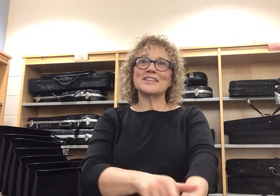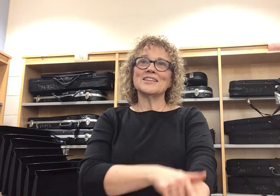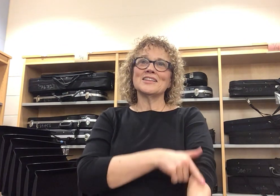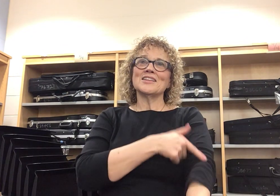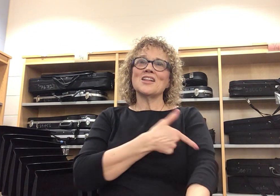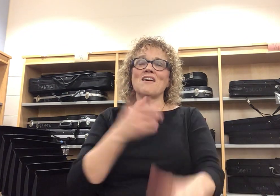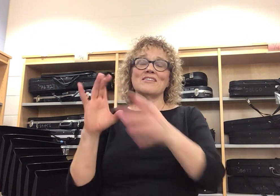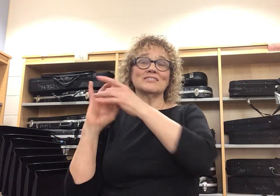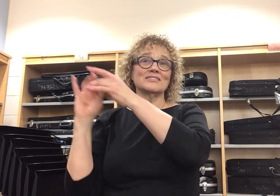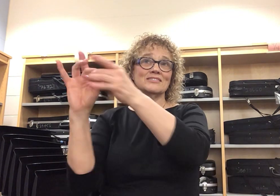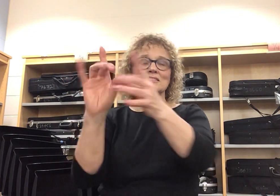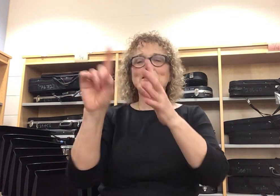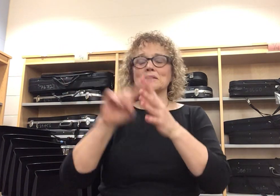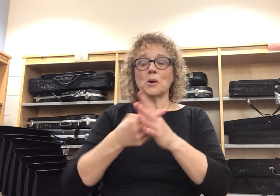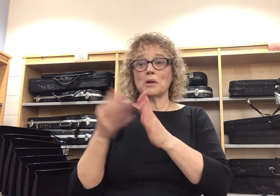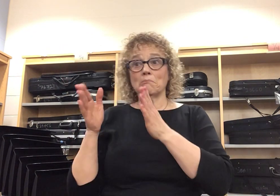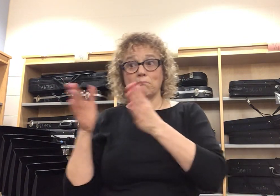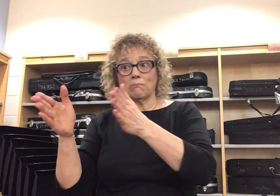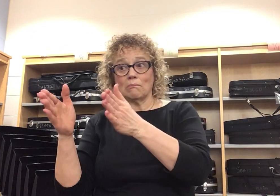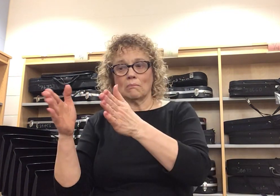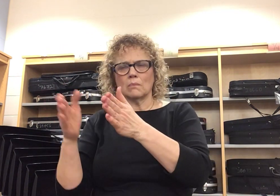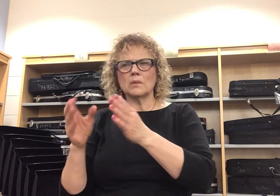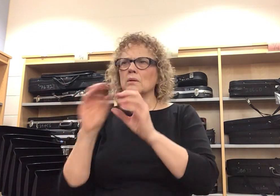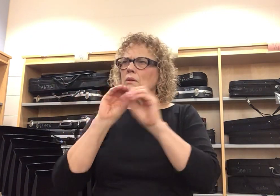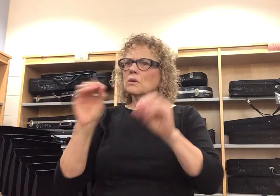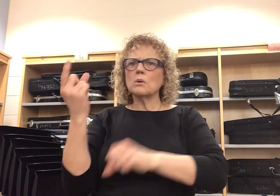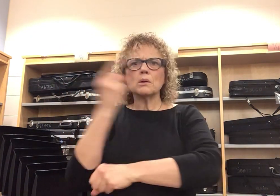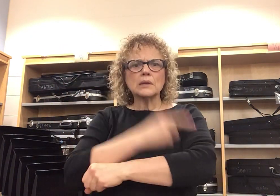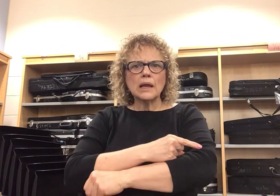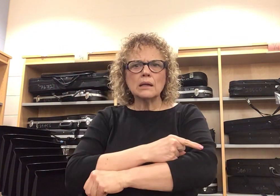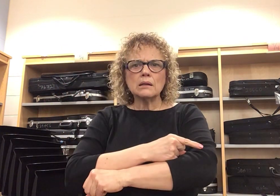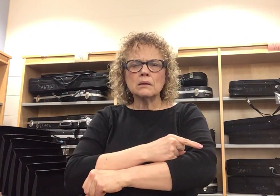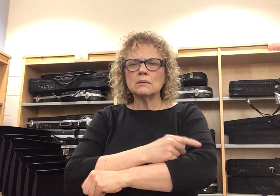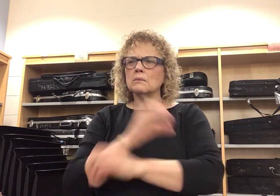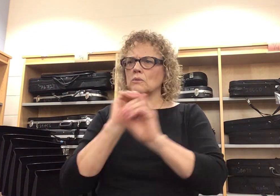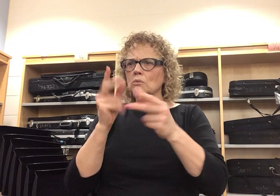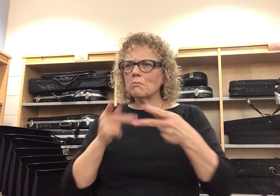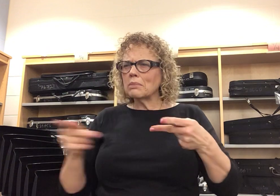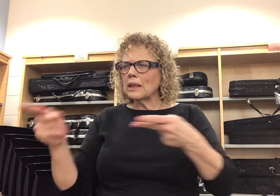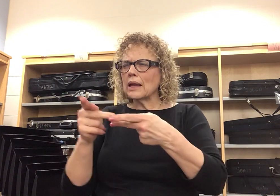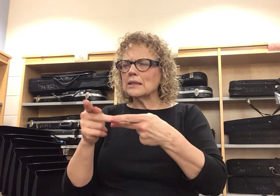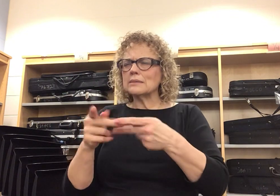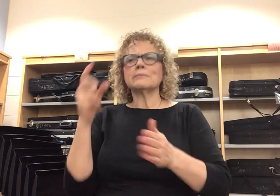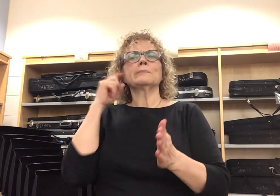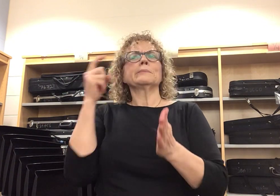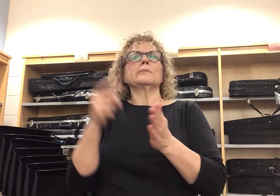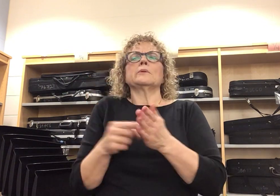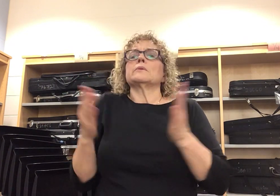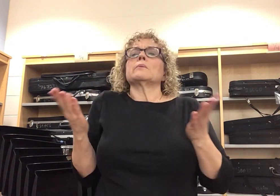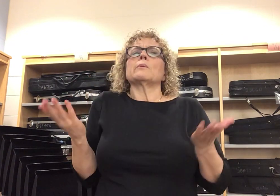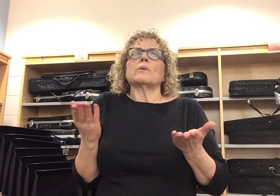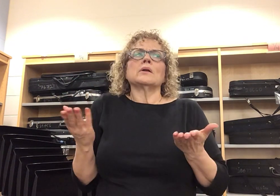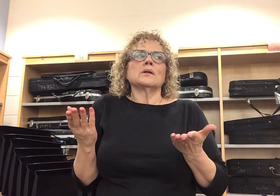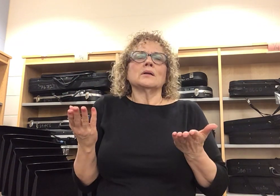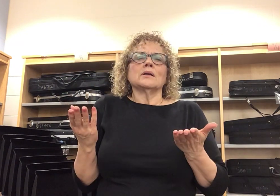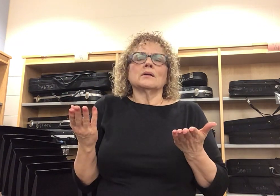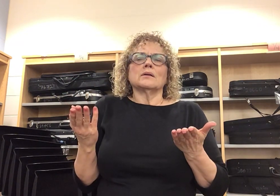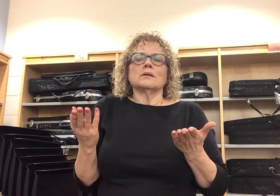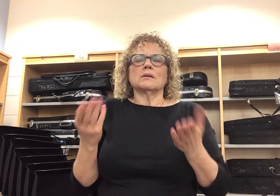no dateline, okay, there's no place that it's coming out of, but what do you see right under the headline?